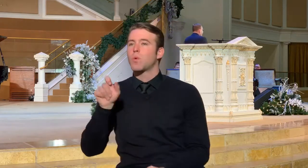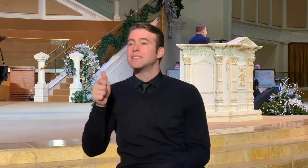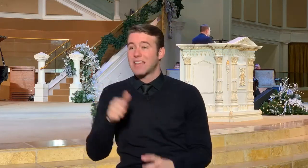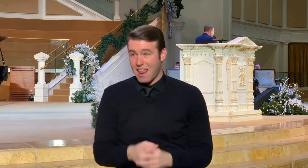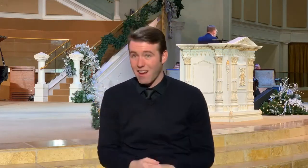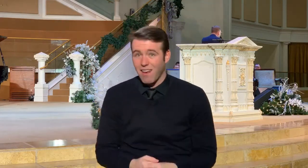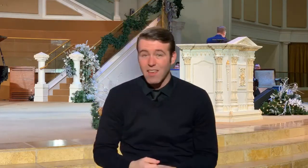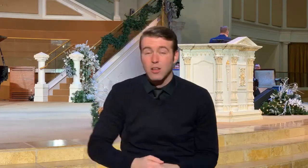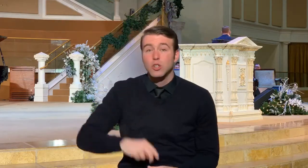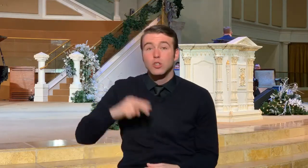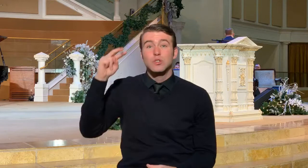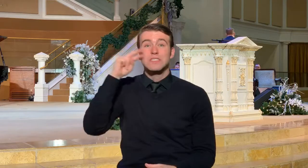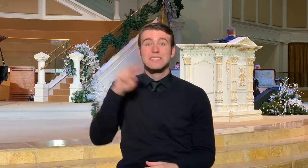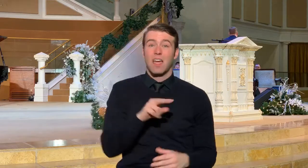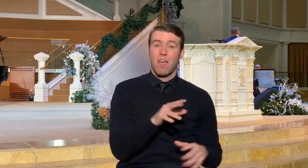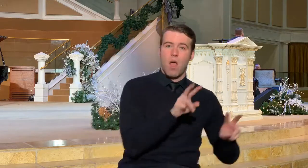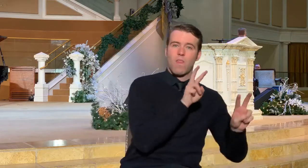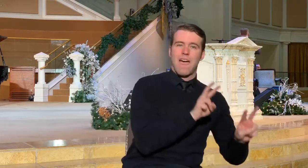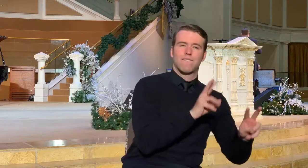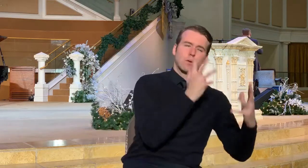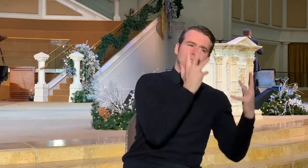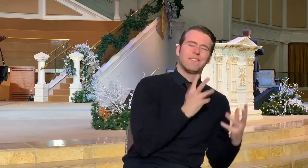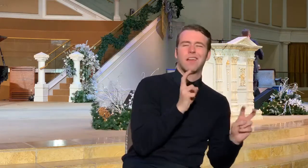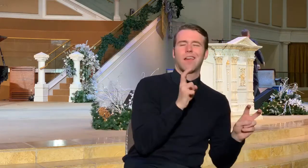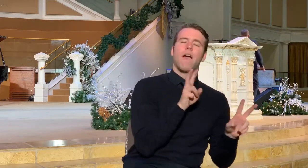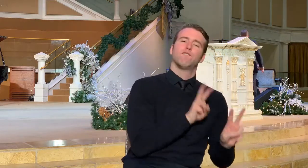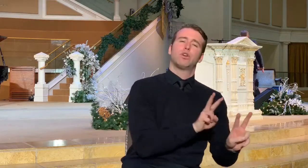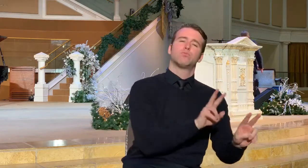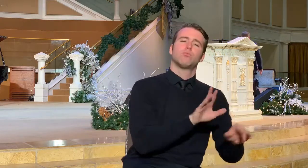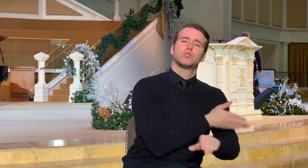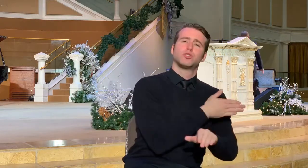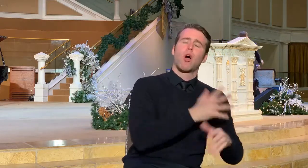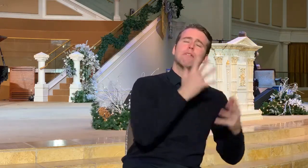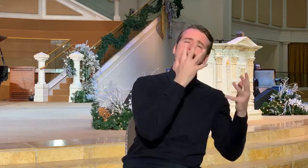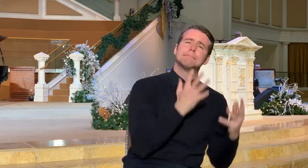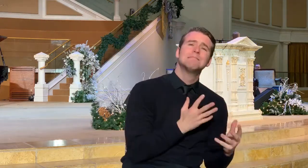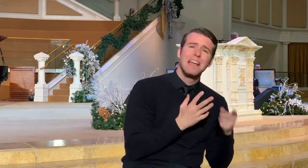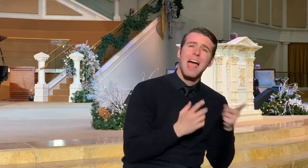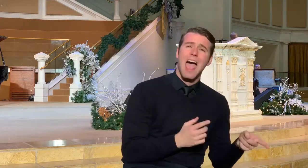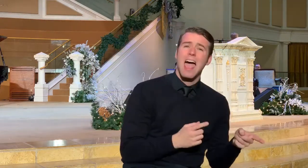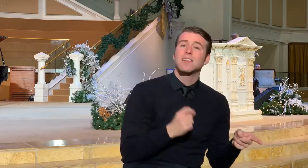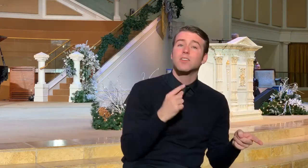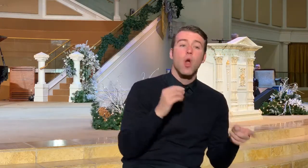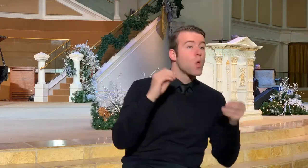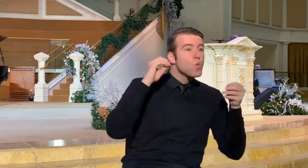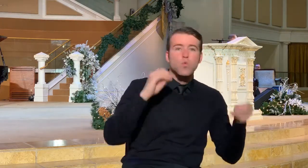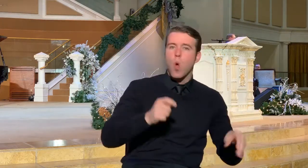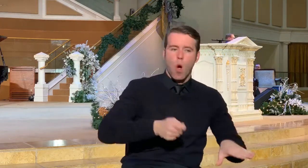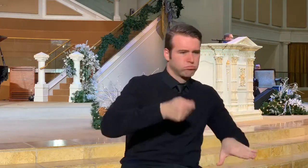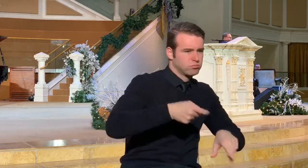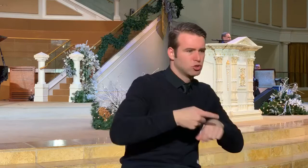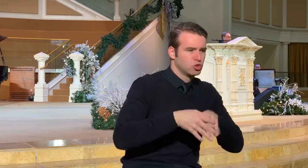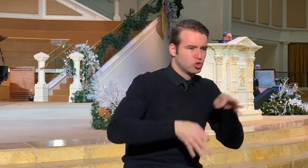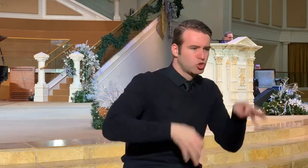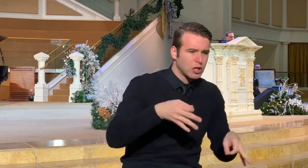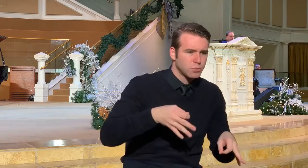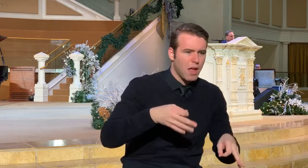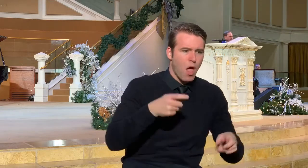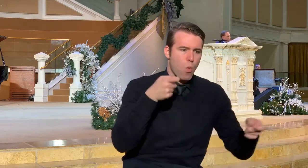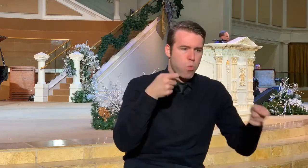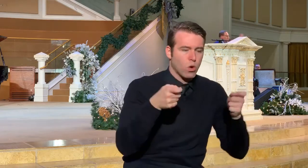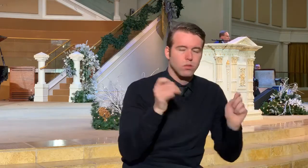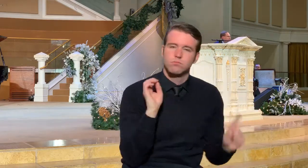You see, in the funeral song, in the lamentation, Brother Huffstetler, there was no rod of judgment. There was no